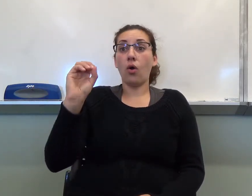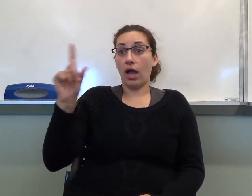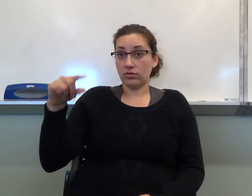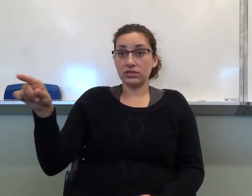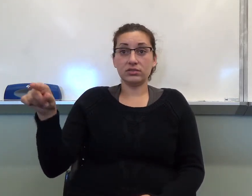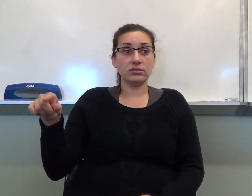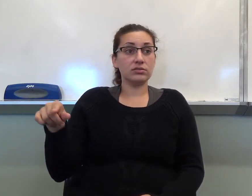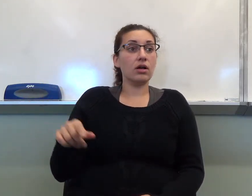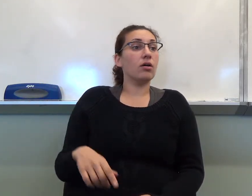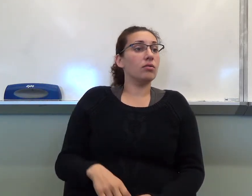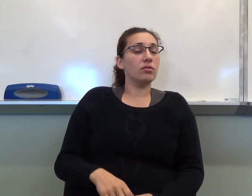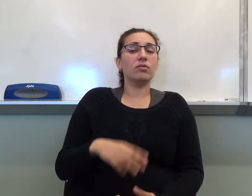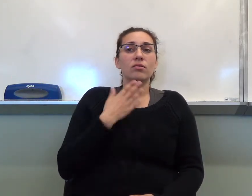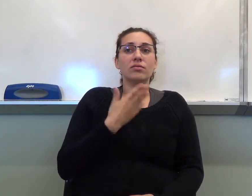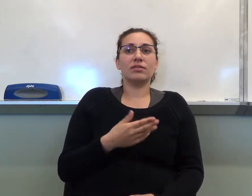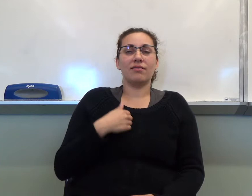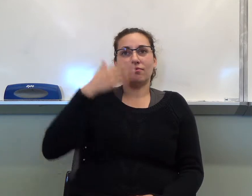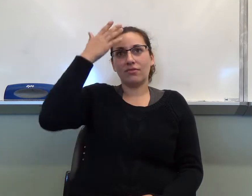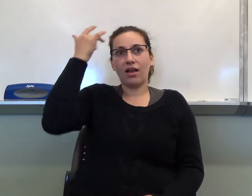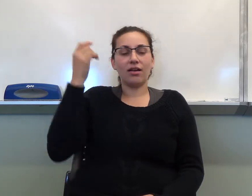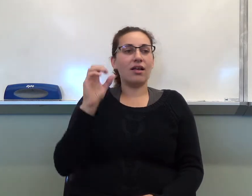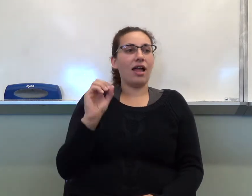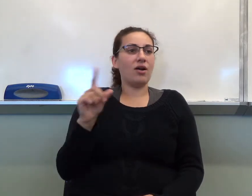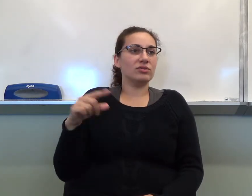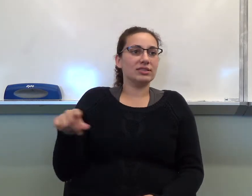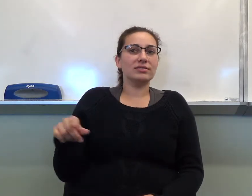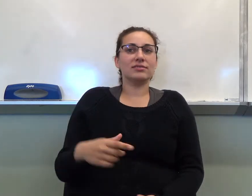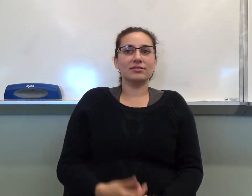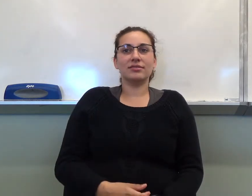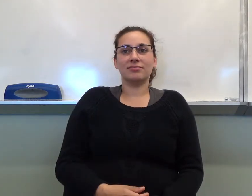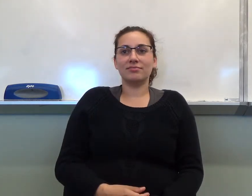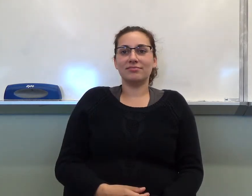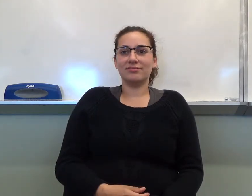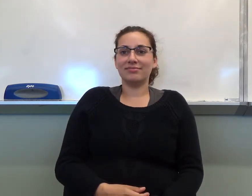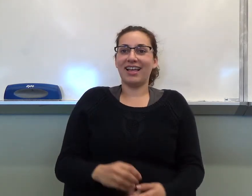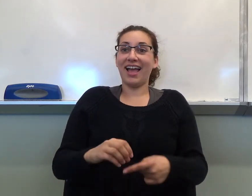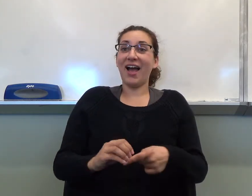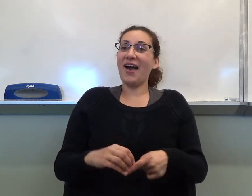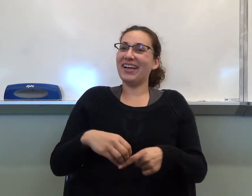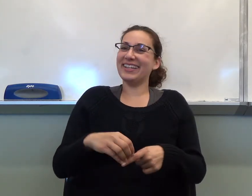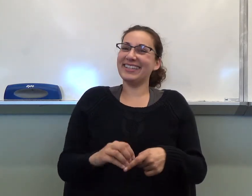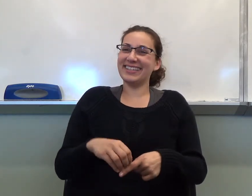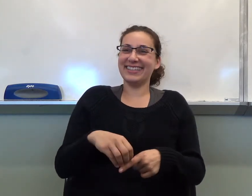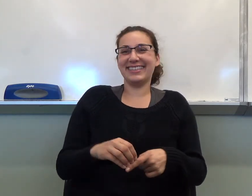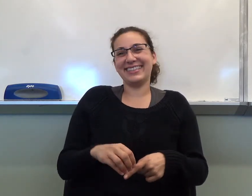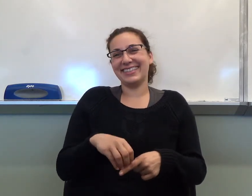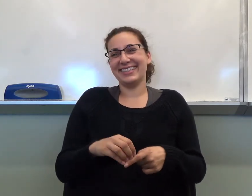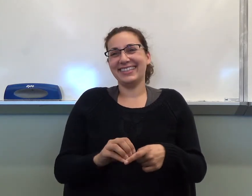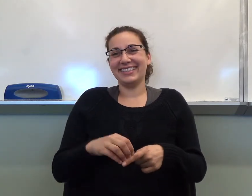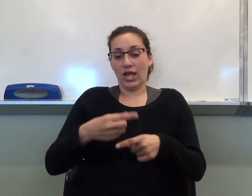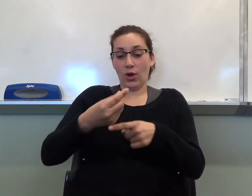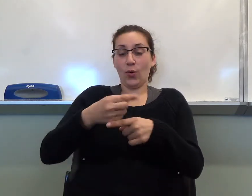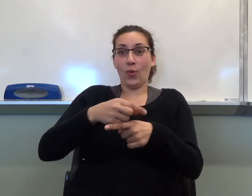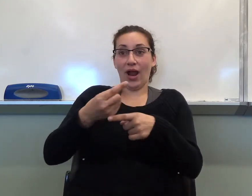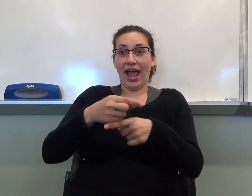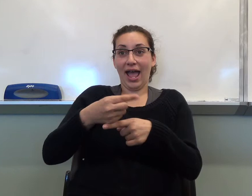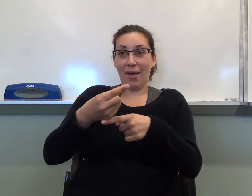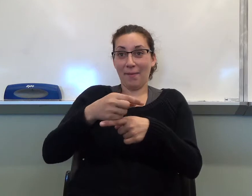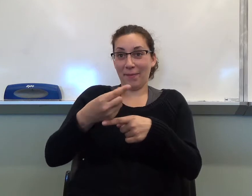So, no new tricks here, same old stuff actually, back to what we wanted to get away from. That's why they